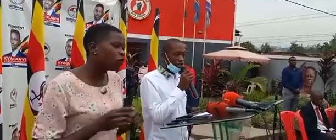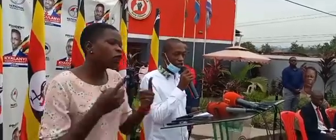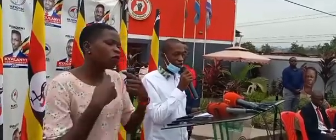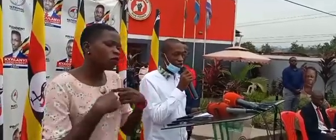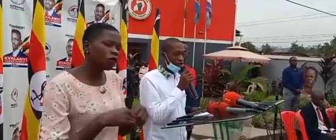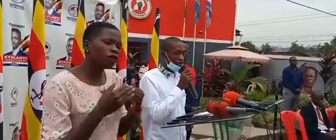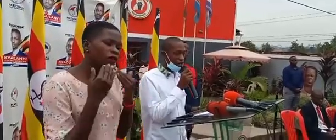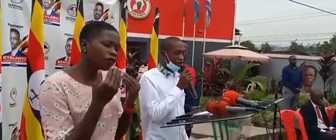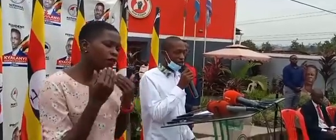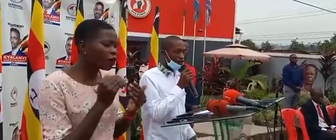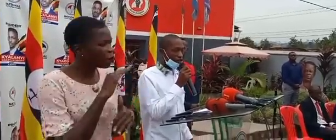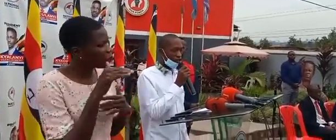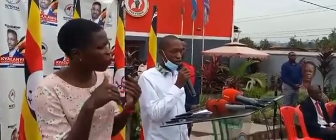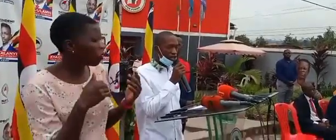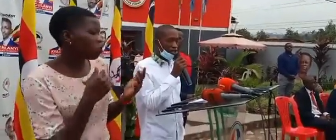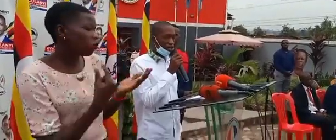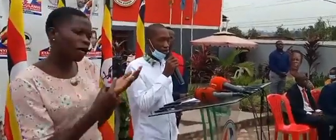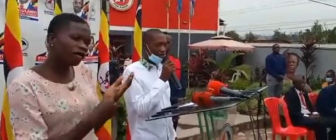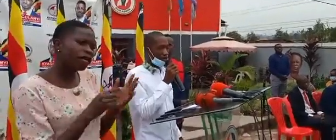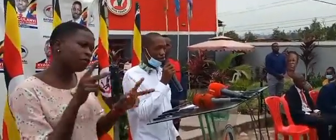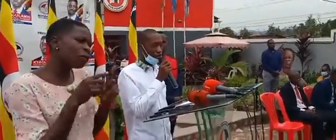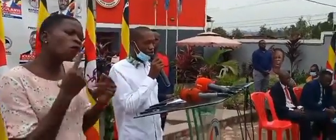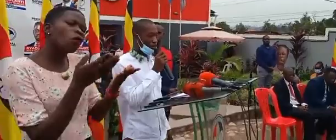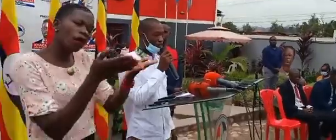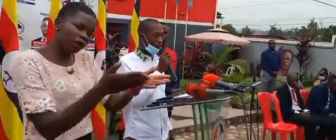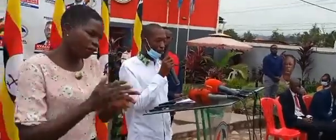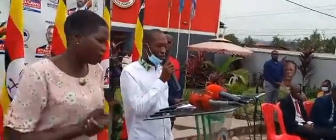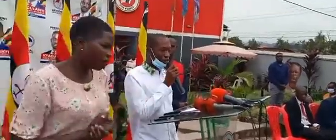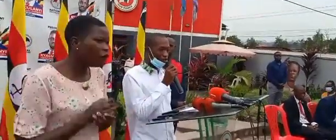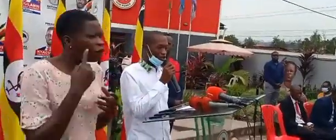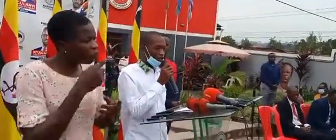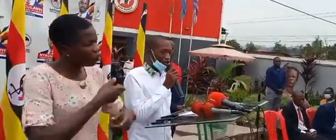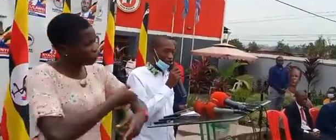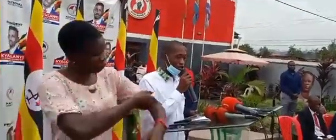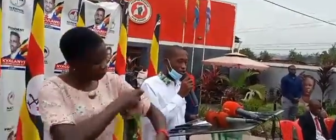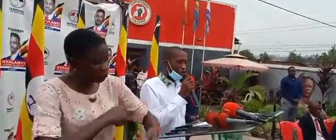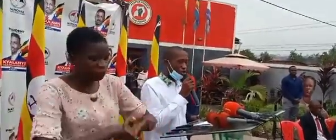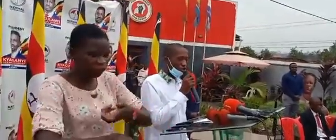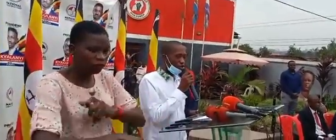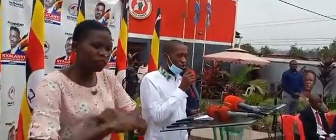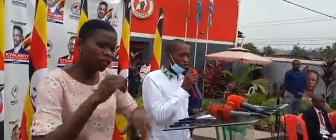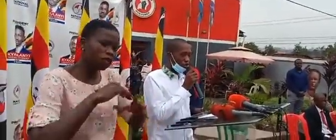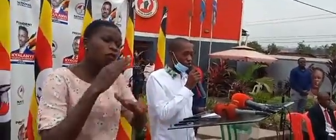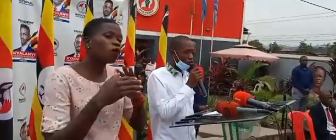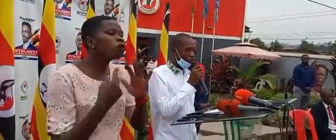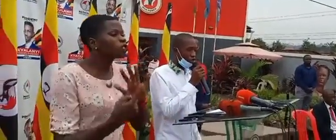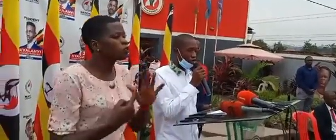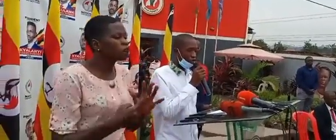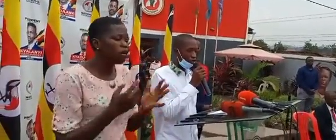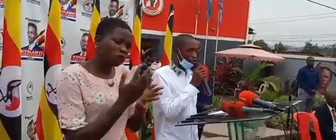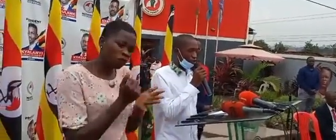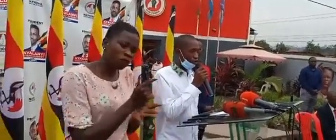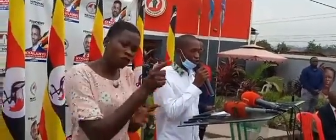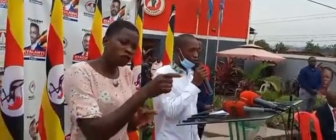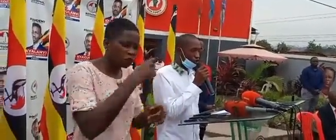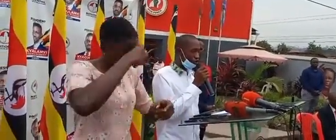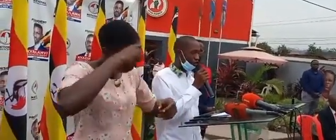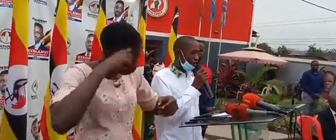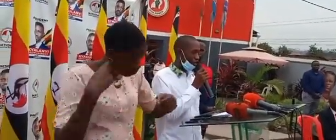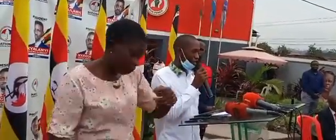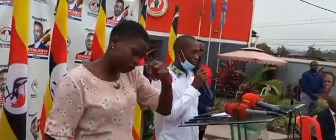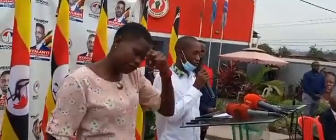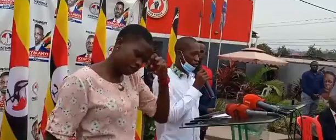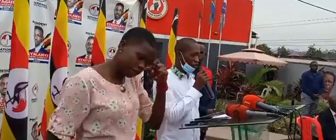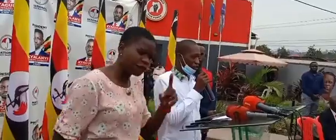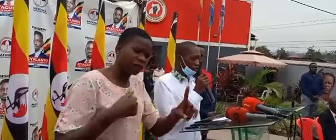nga bagezaako okuba nga babeerawo naffe mu mbeera embi n'okuba nga babanja okuba nga tufuna